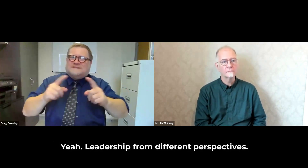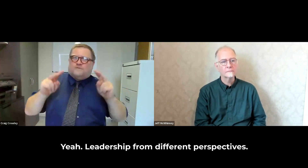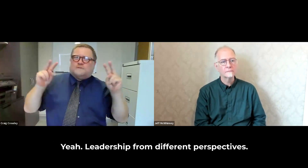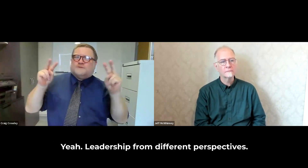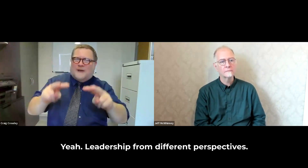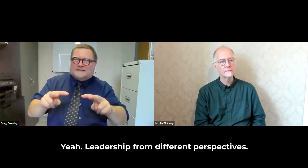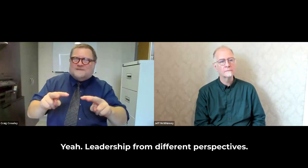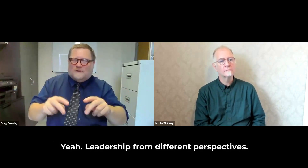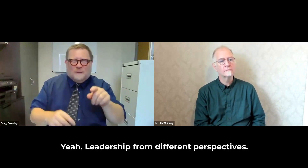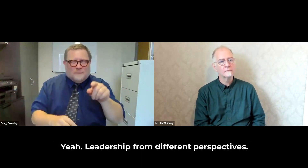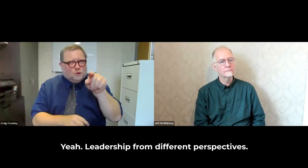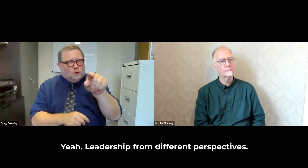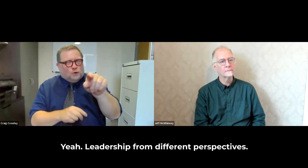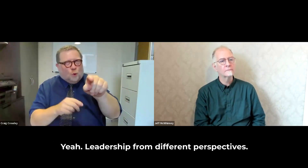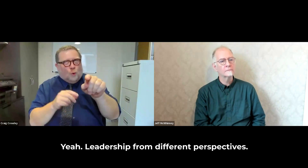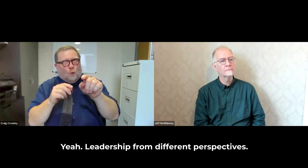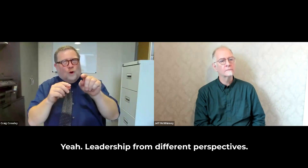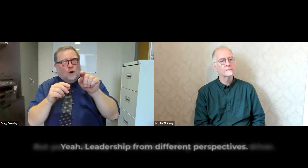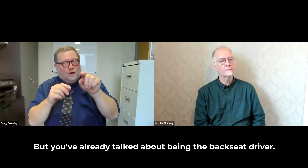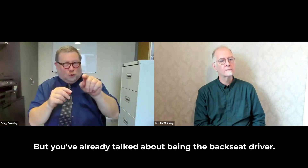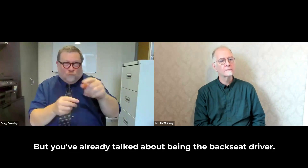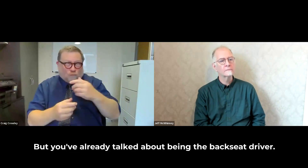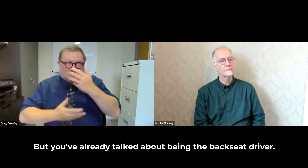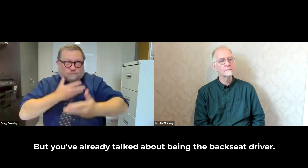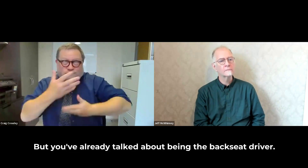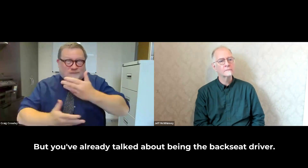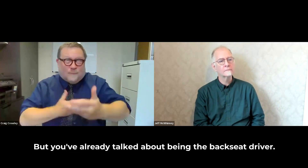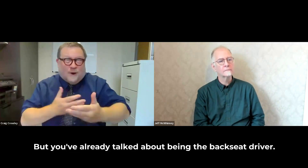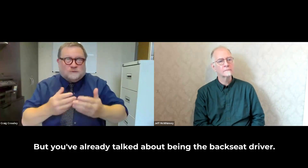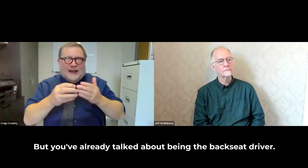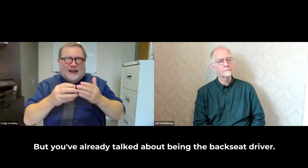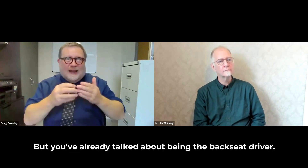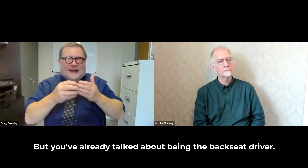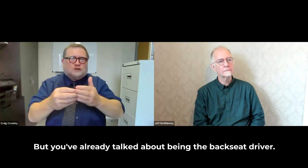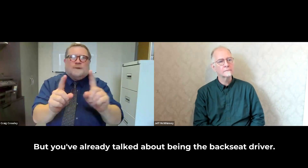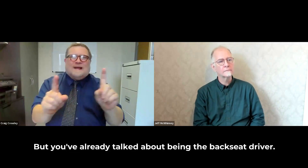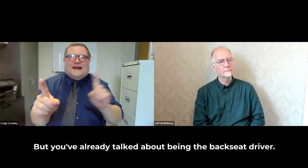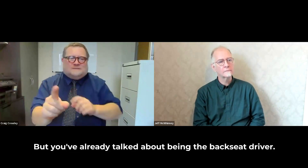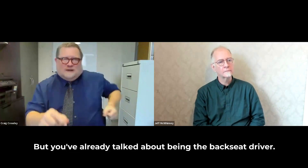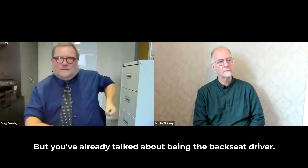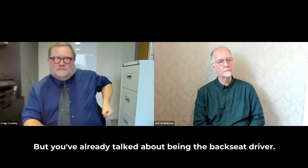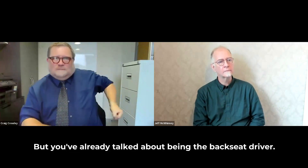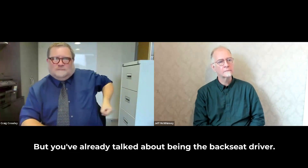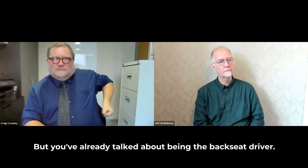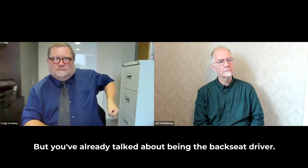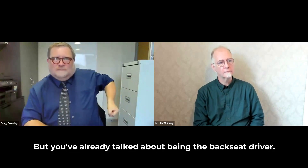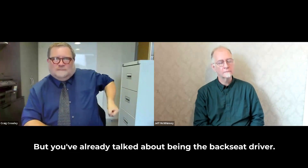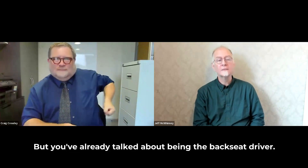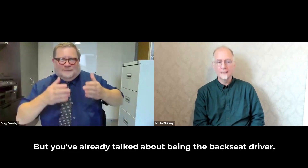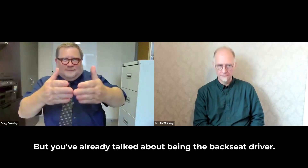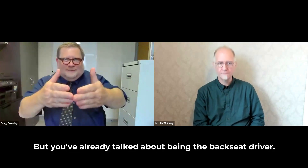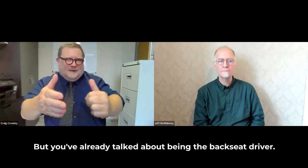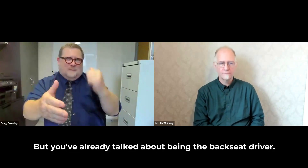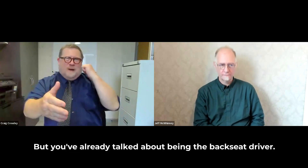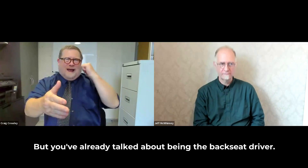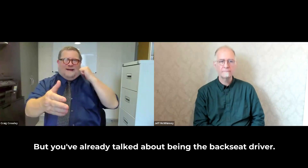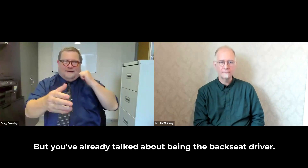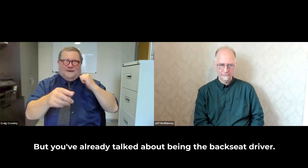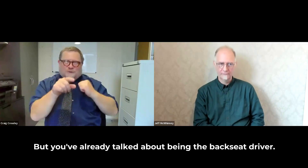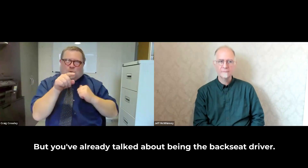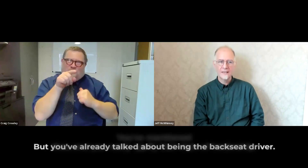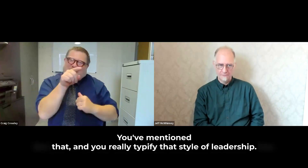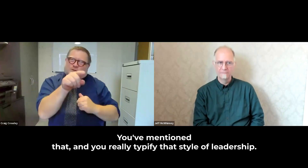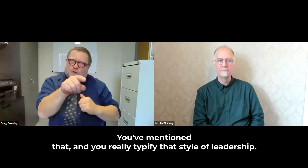about leadership from different perspectives, but I mean, you've already talked about, being the backseat